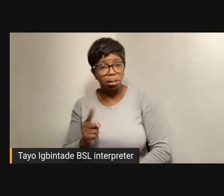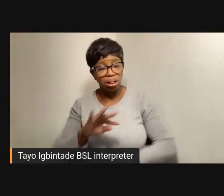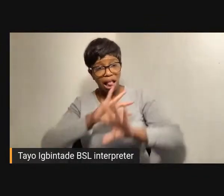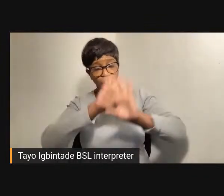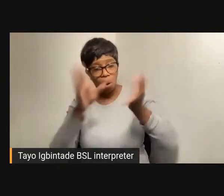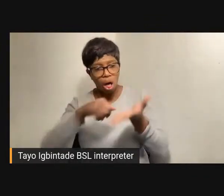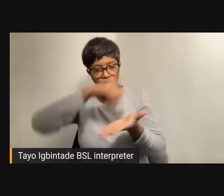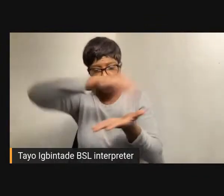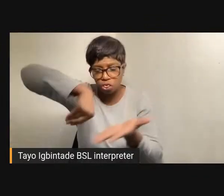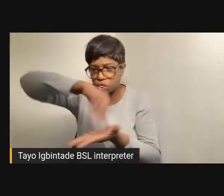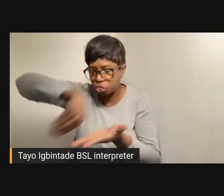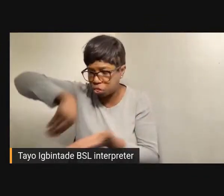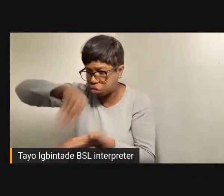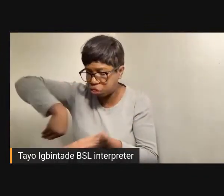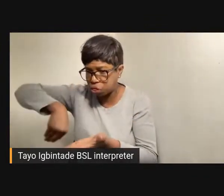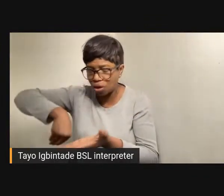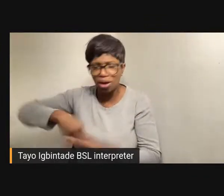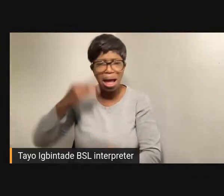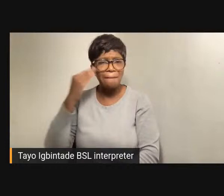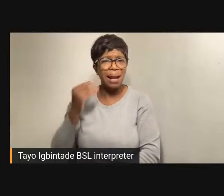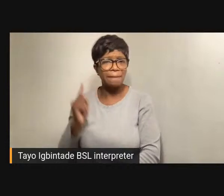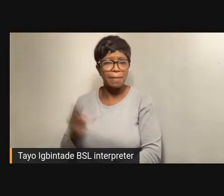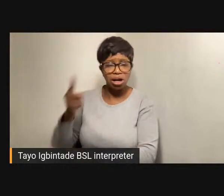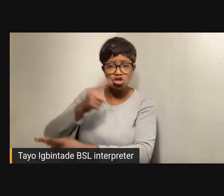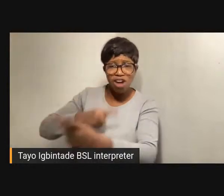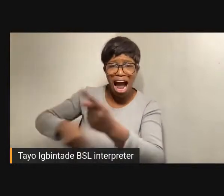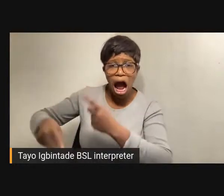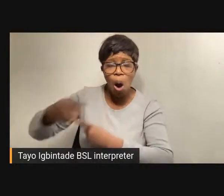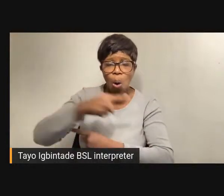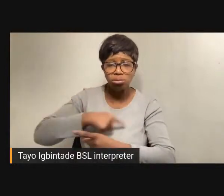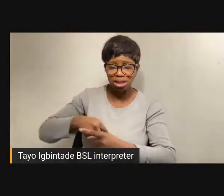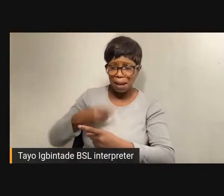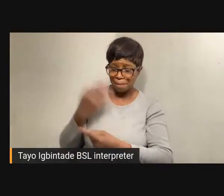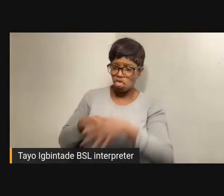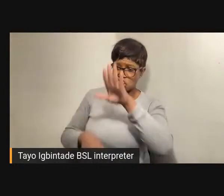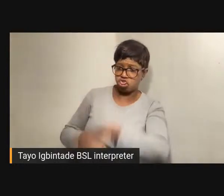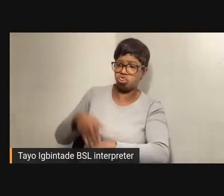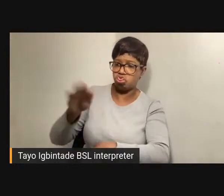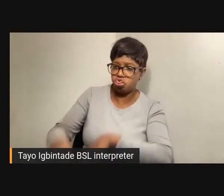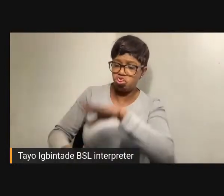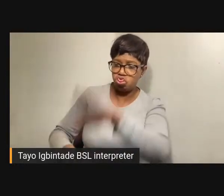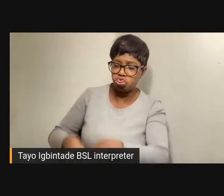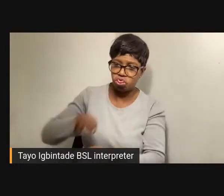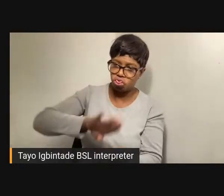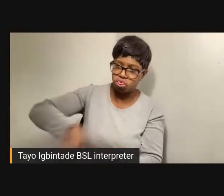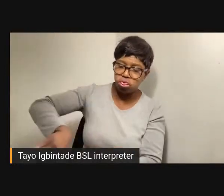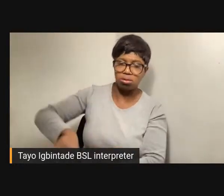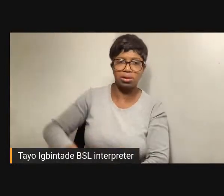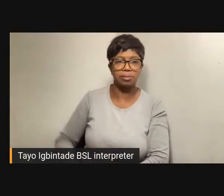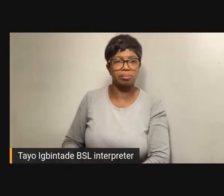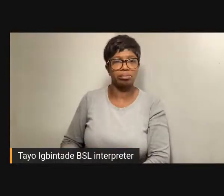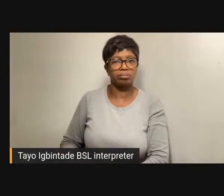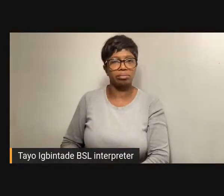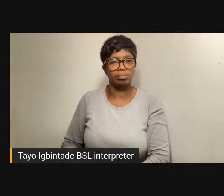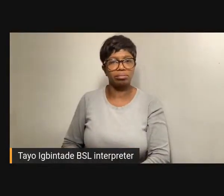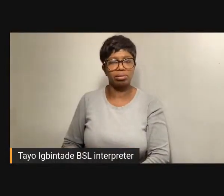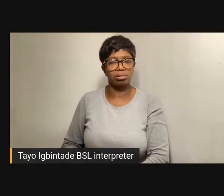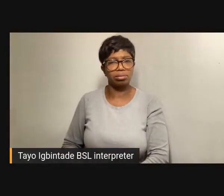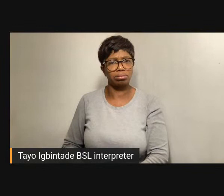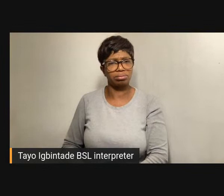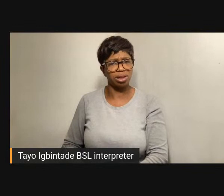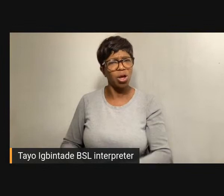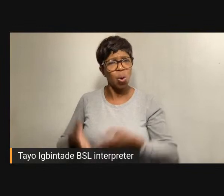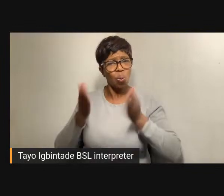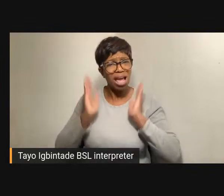plundered, Black people around the world are the trampling ground for both. We must create wide spaces to